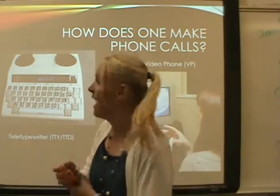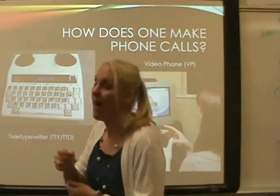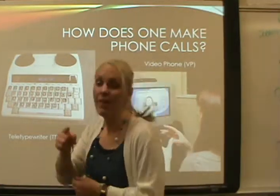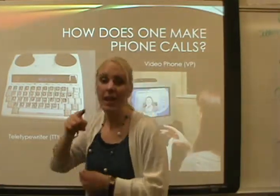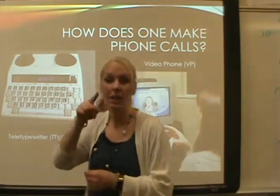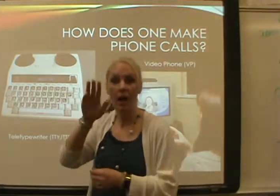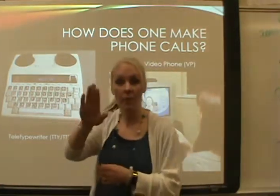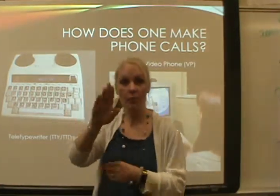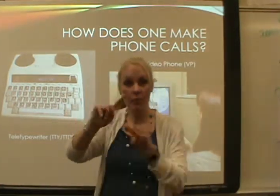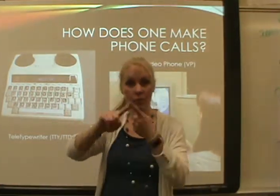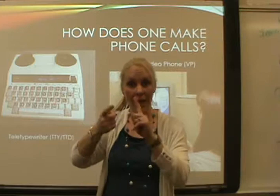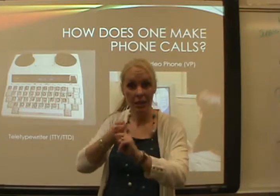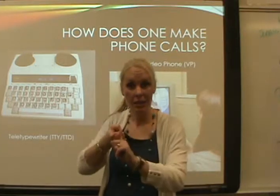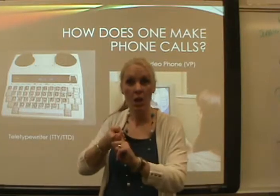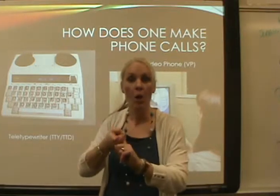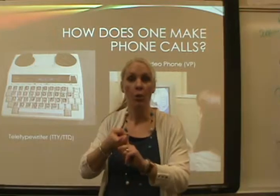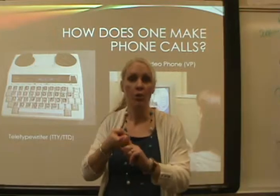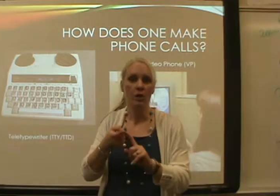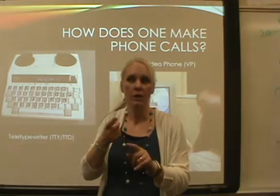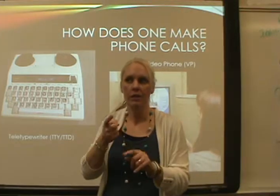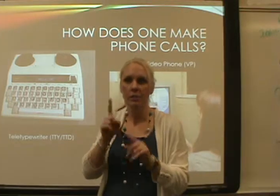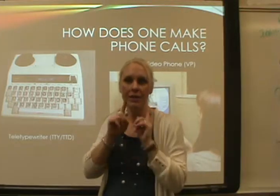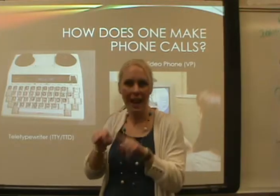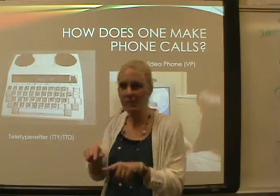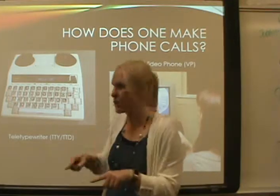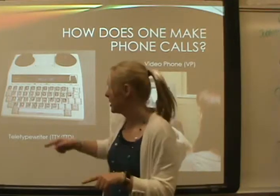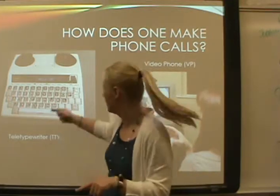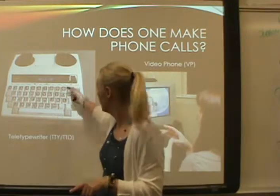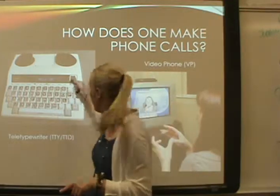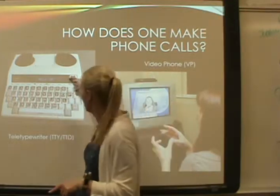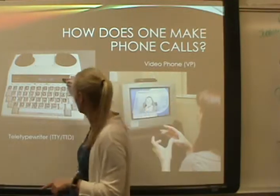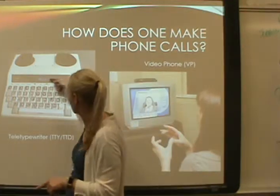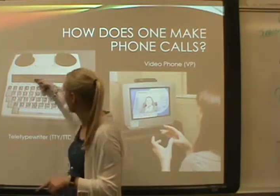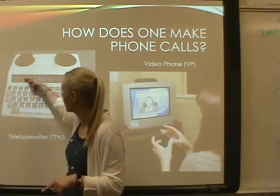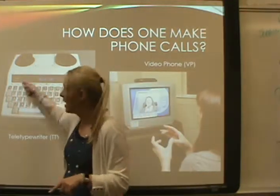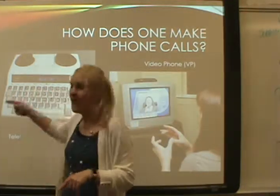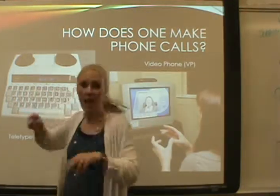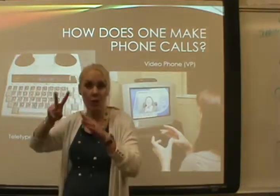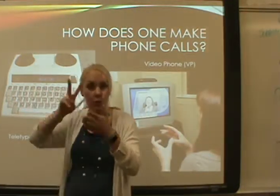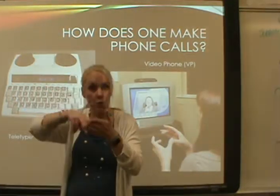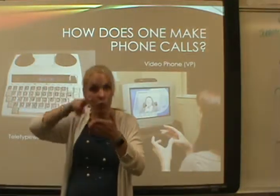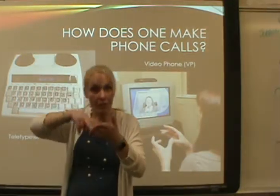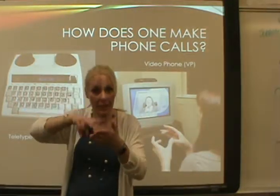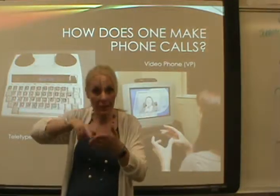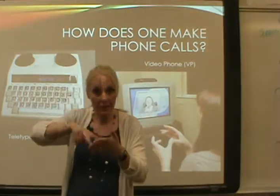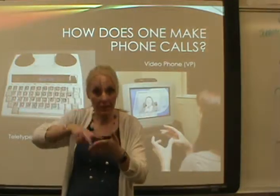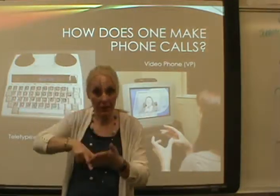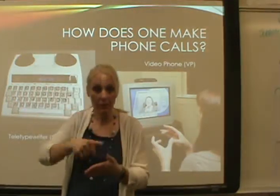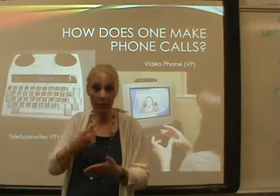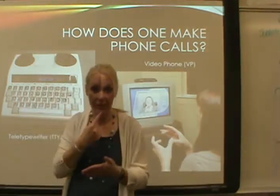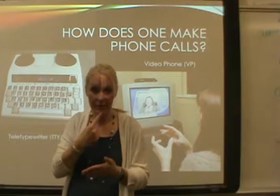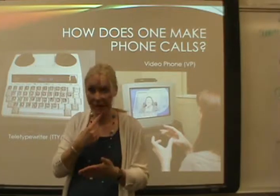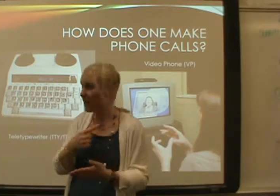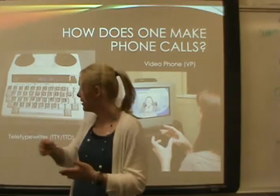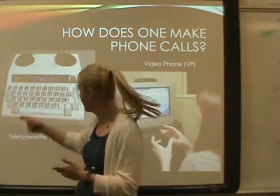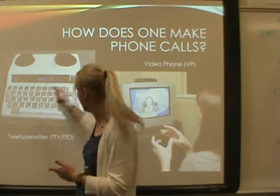And then your friend would answer and you could read what they said.